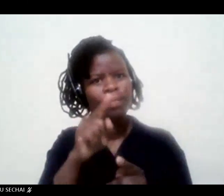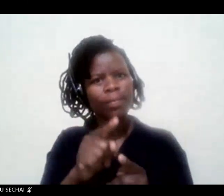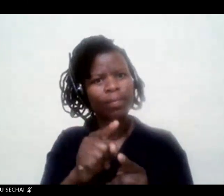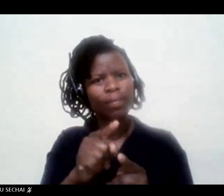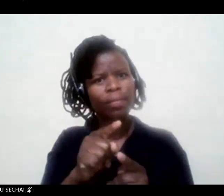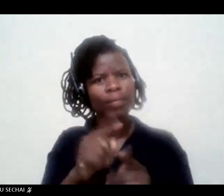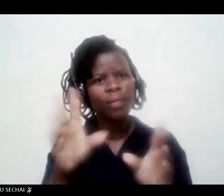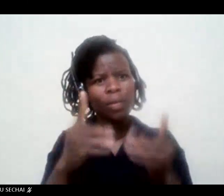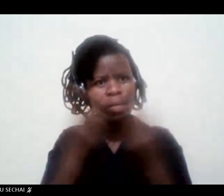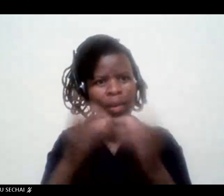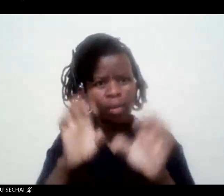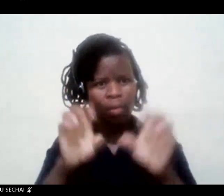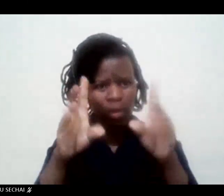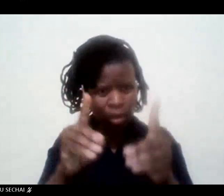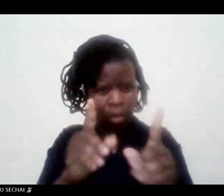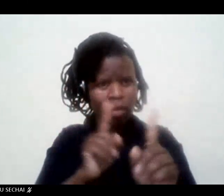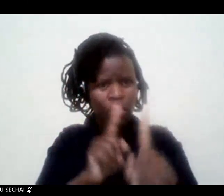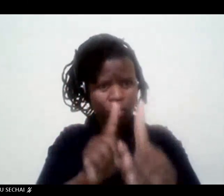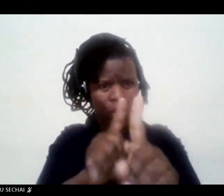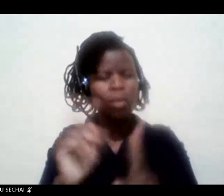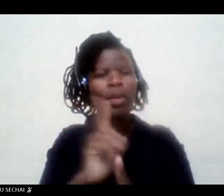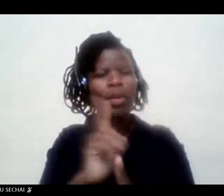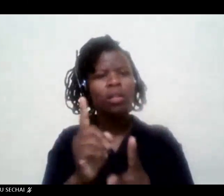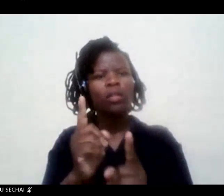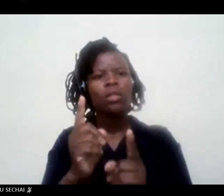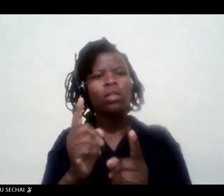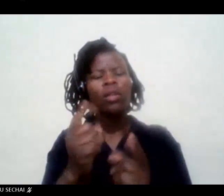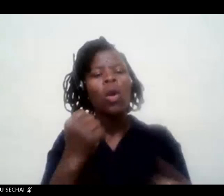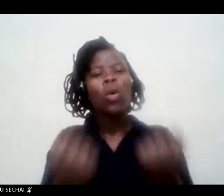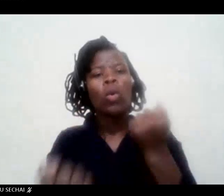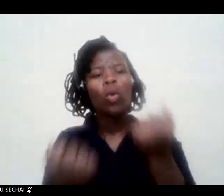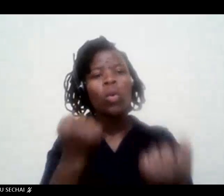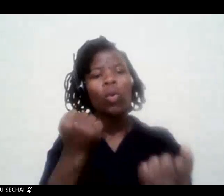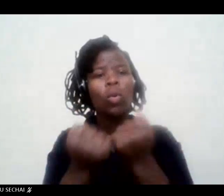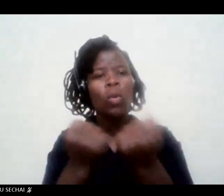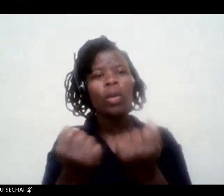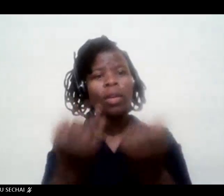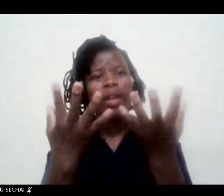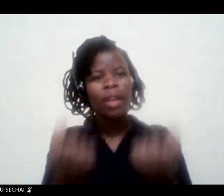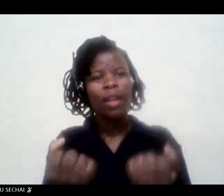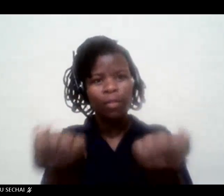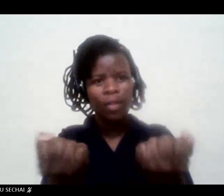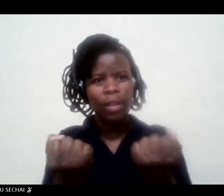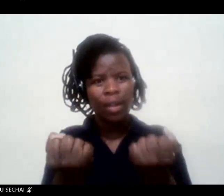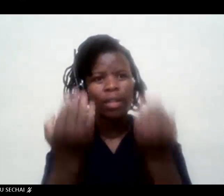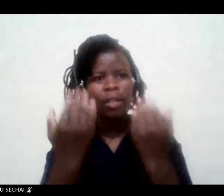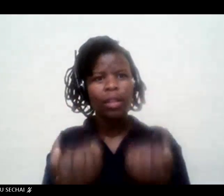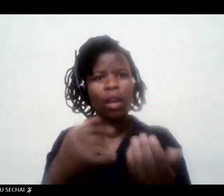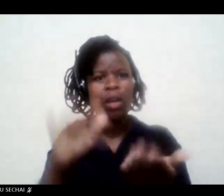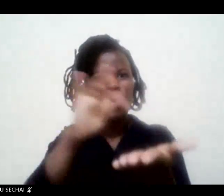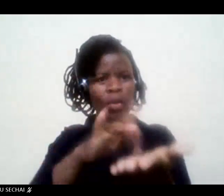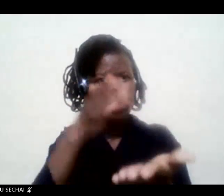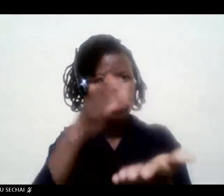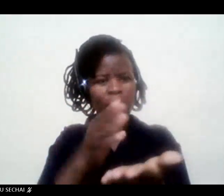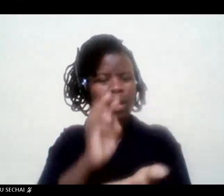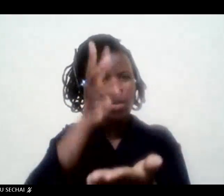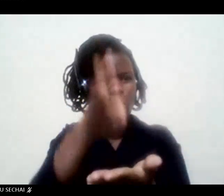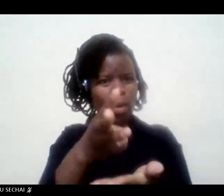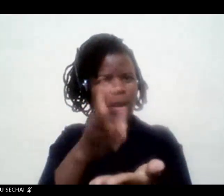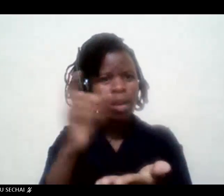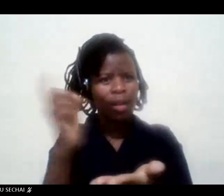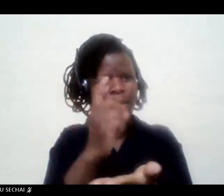the Western Cape case, they are now coming to these centers to take the children. They will